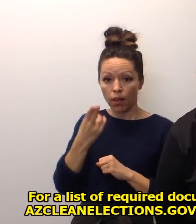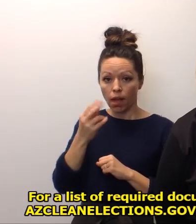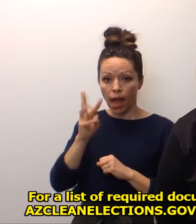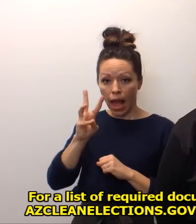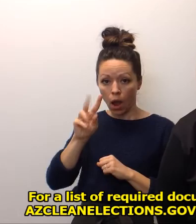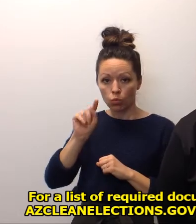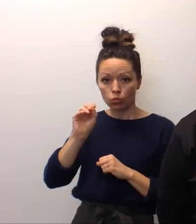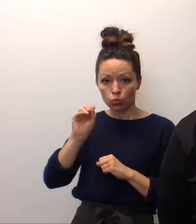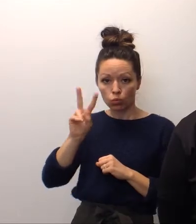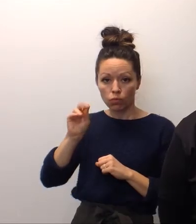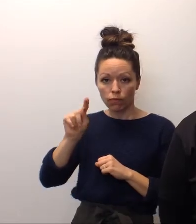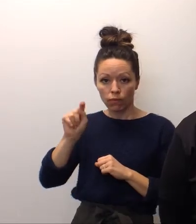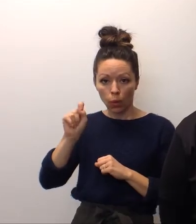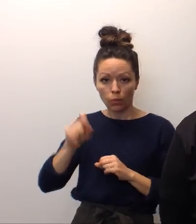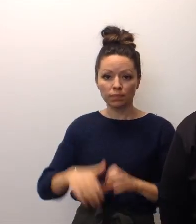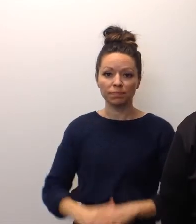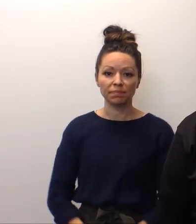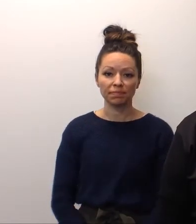azcleanelections.gov/how-to-vote.